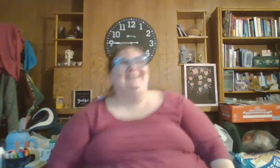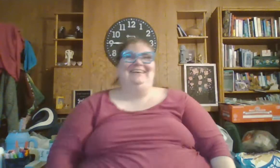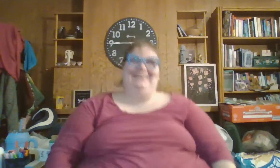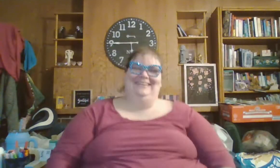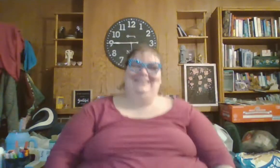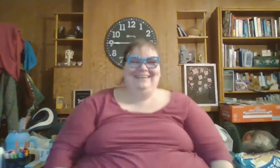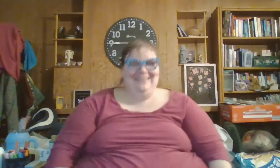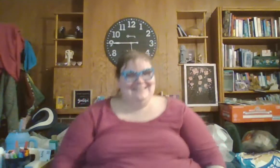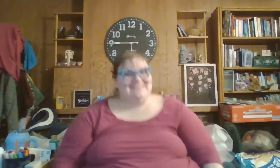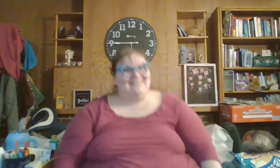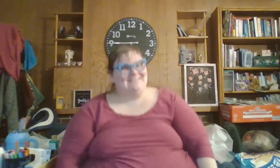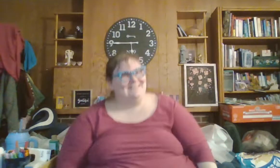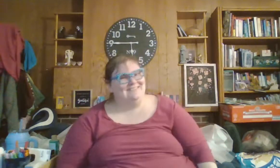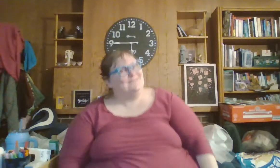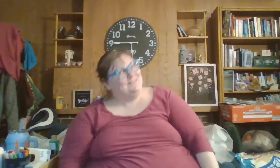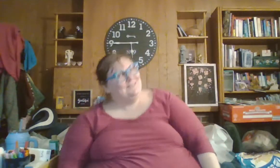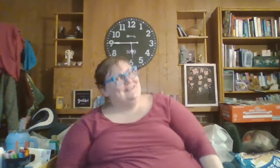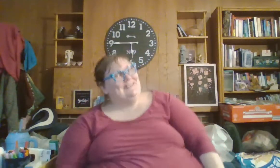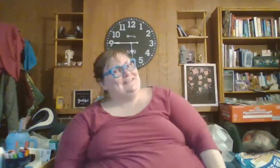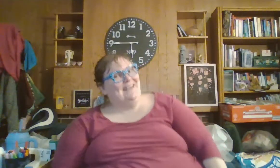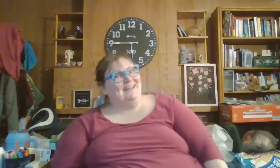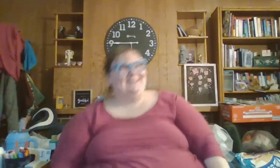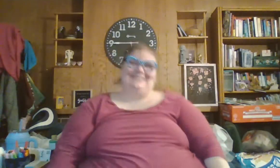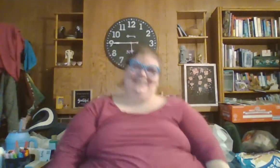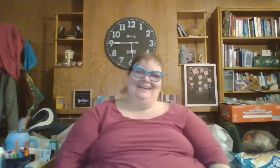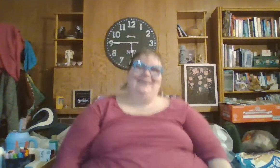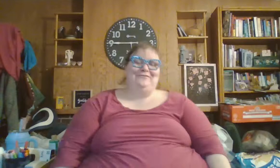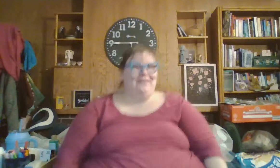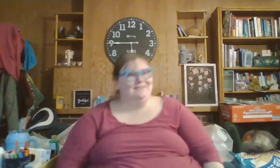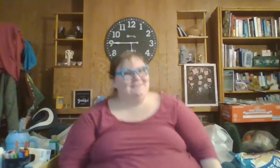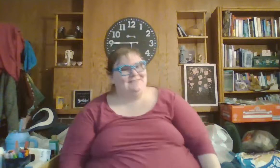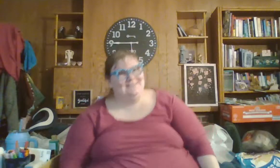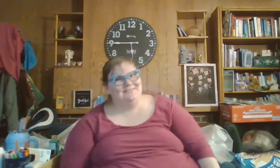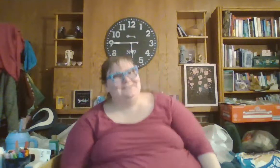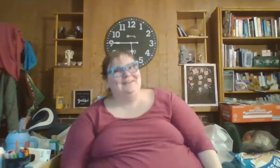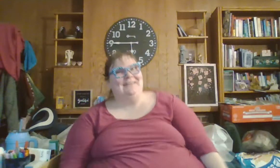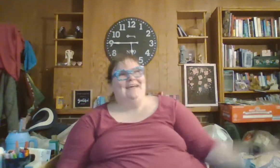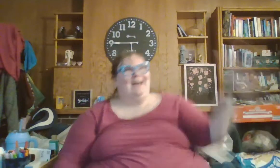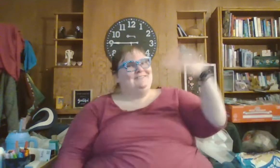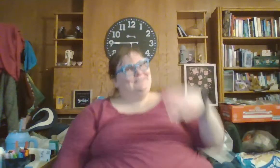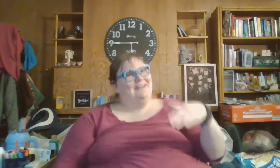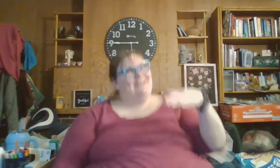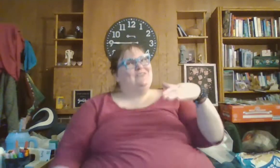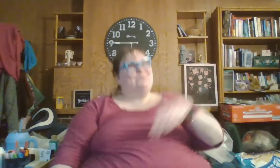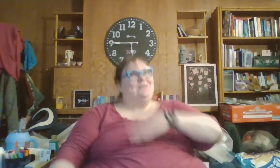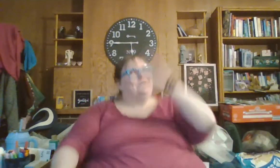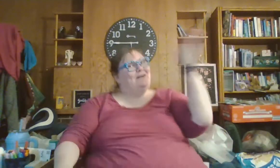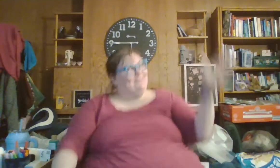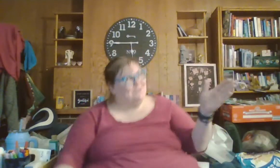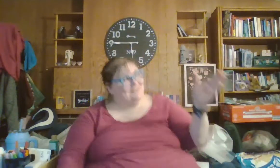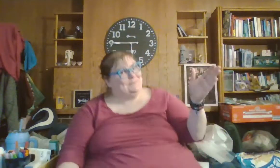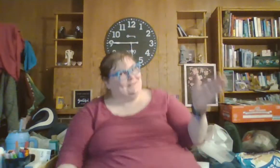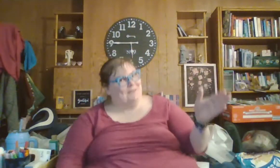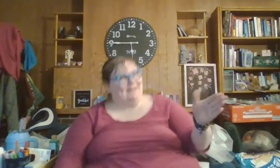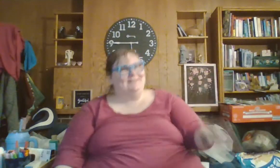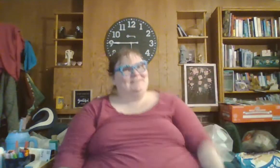education. So I still do some tutoring in Spanish, and I have other students who I tutor in English, but their parents only speak Spanish.